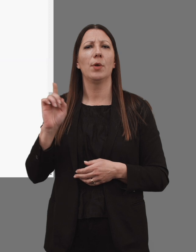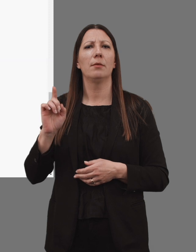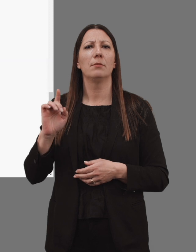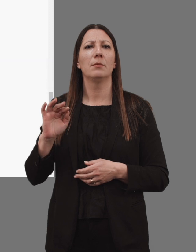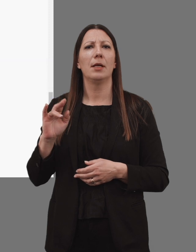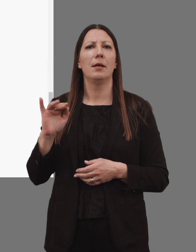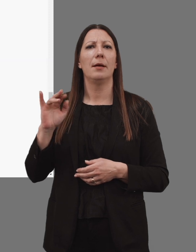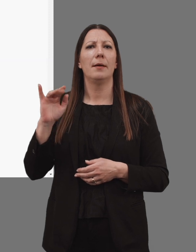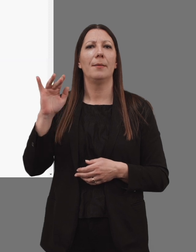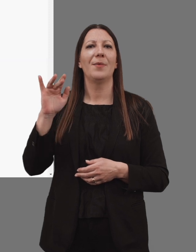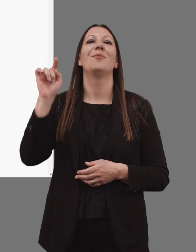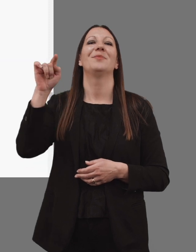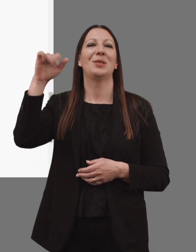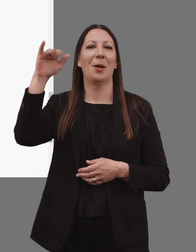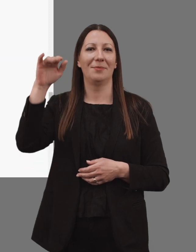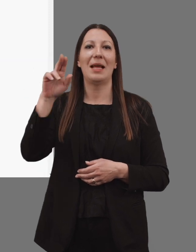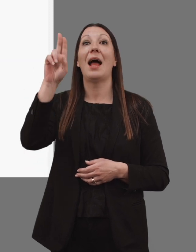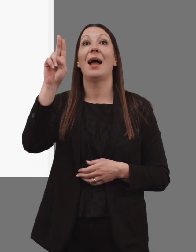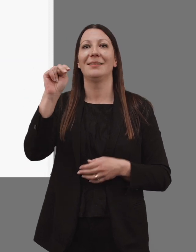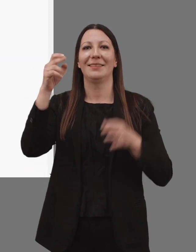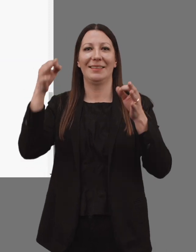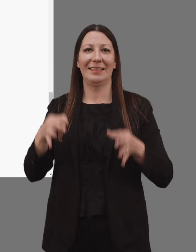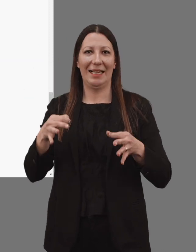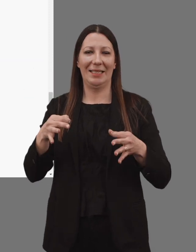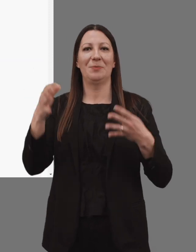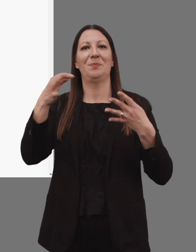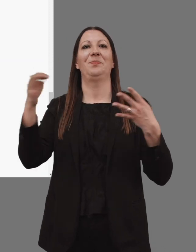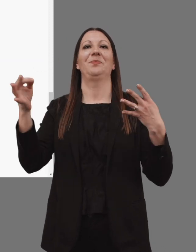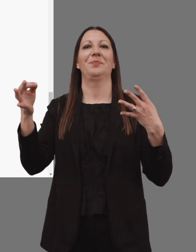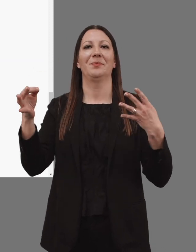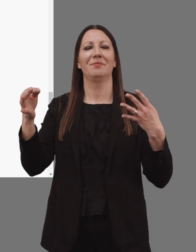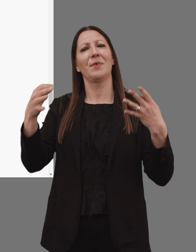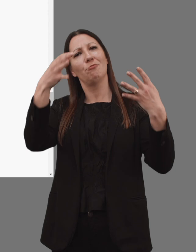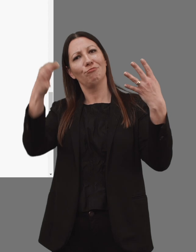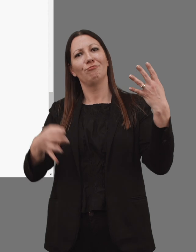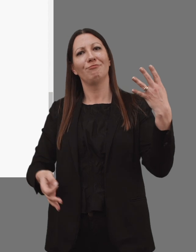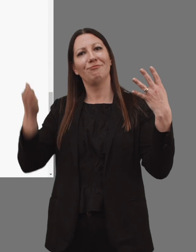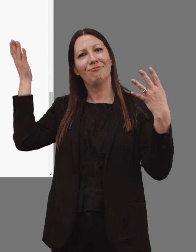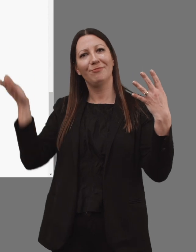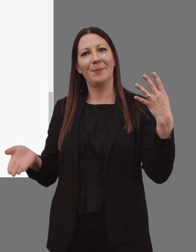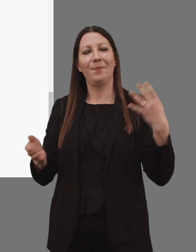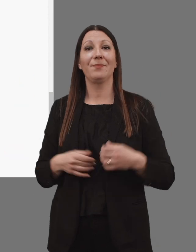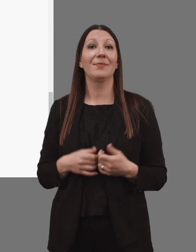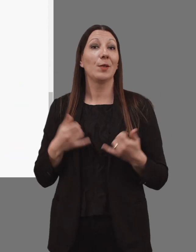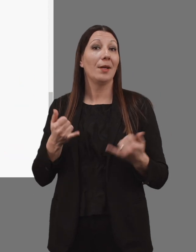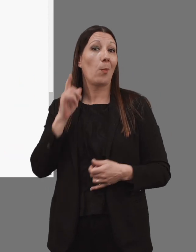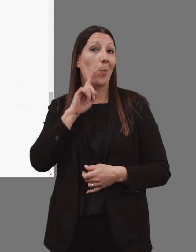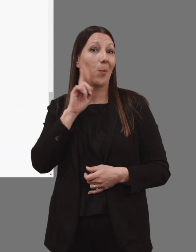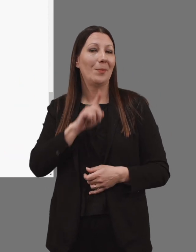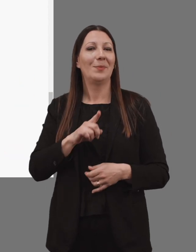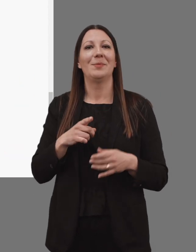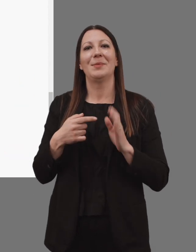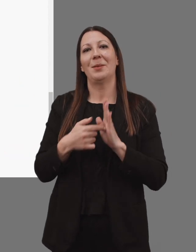So yeah, those are, oh, there we go, undecided right at the top there. So those are your options. So for today, let's just